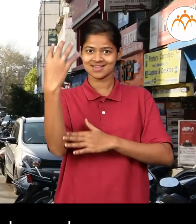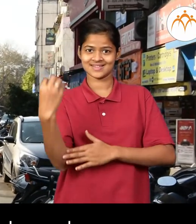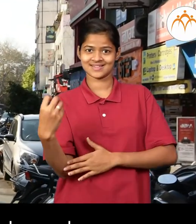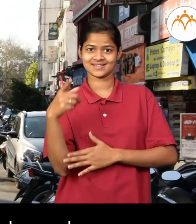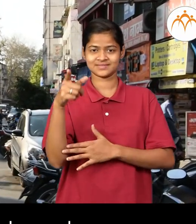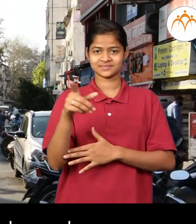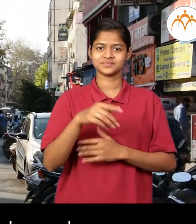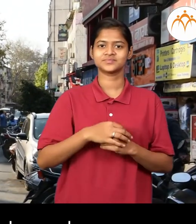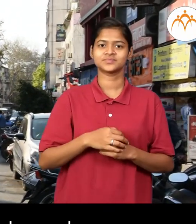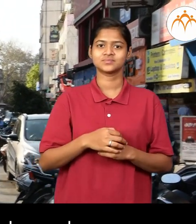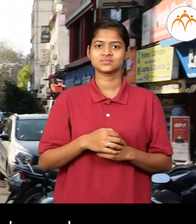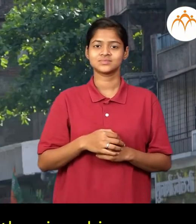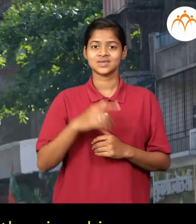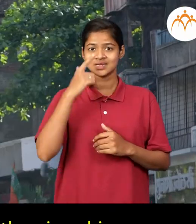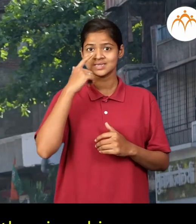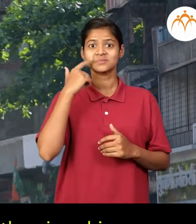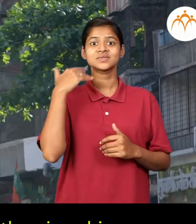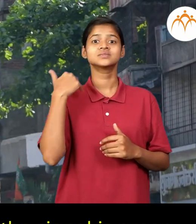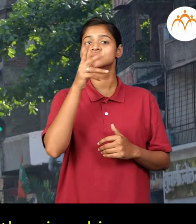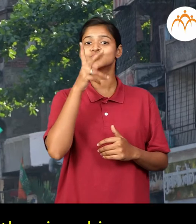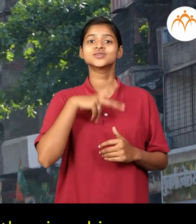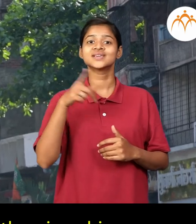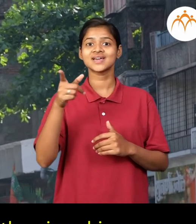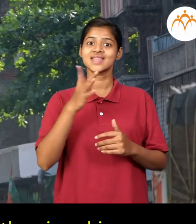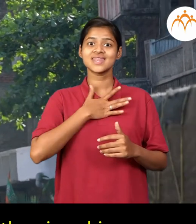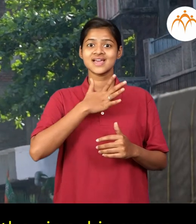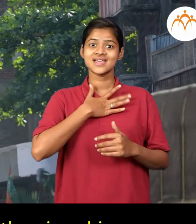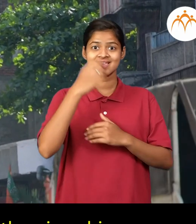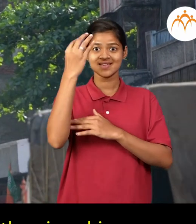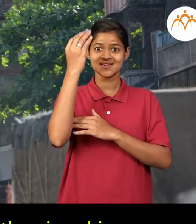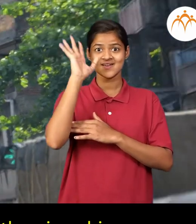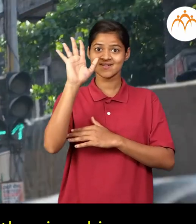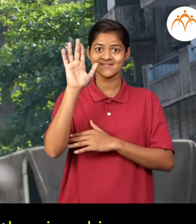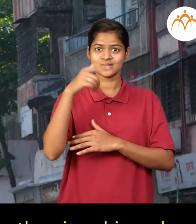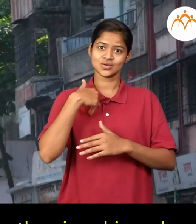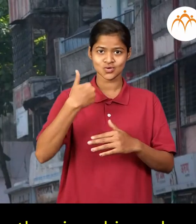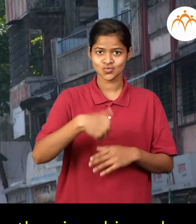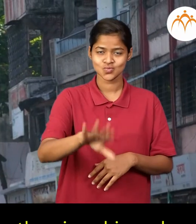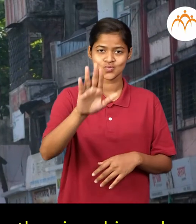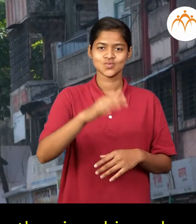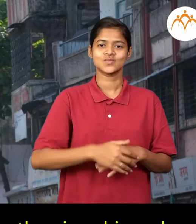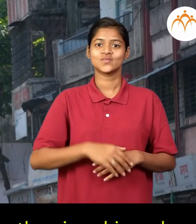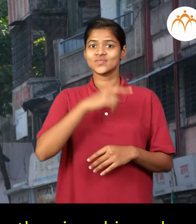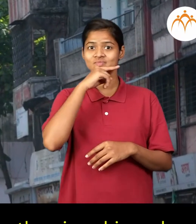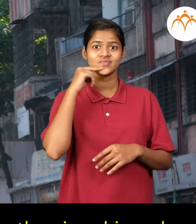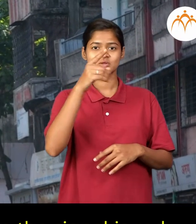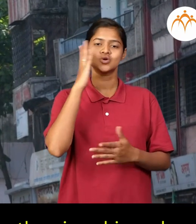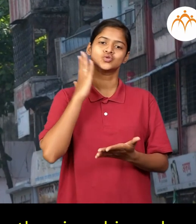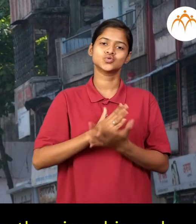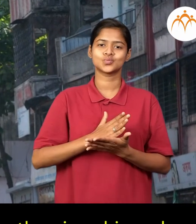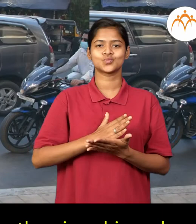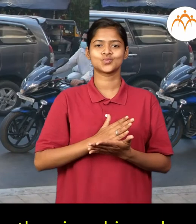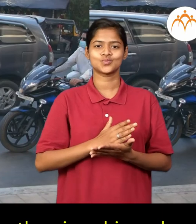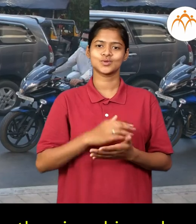had told Devansha that we should go when the signal is green and we should stop when the